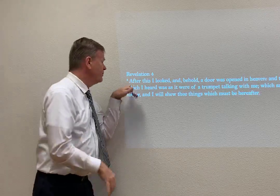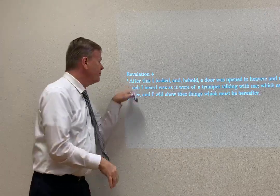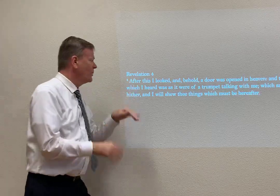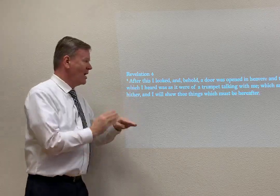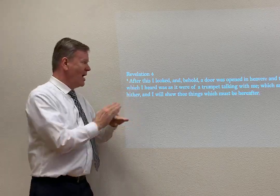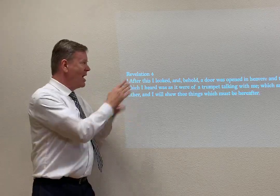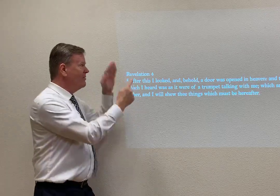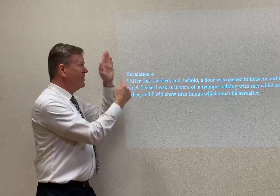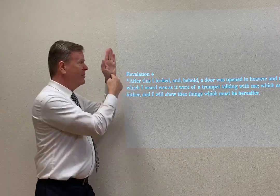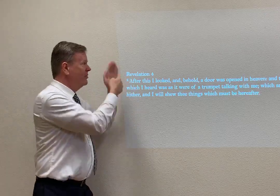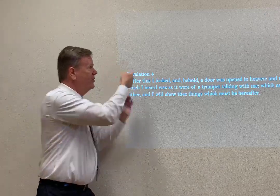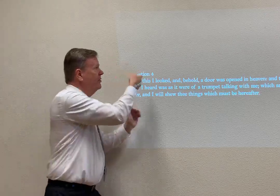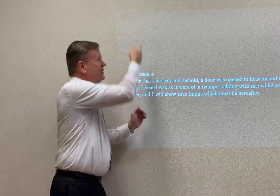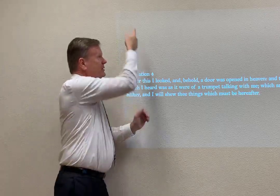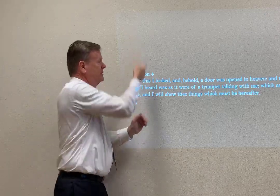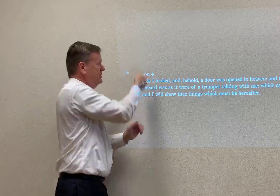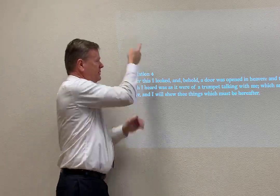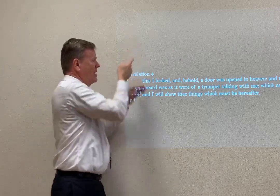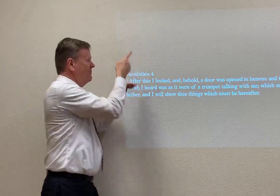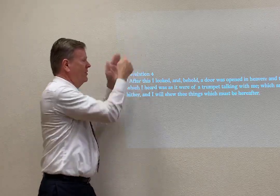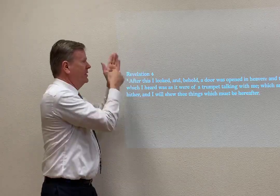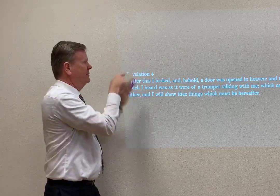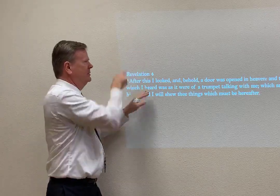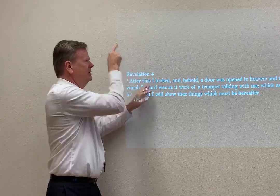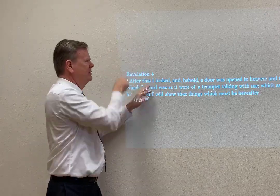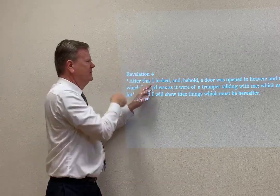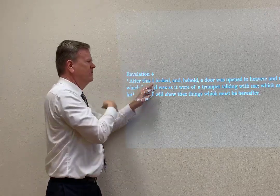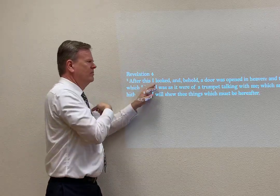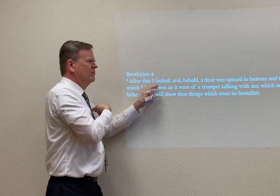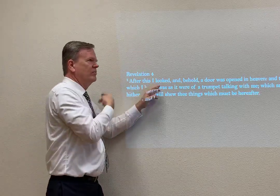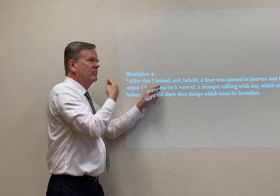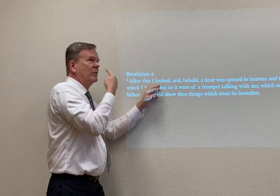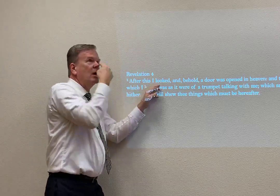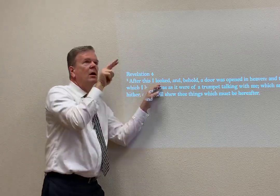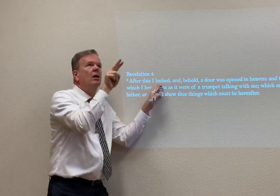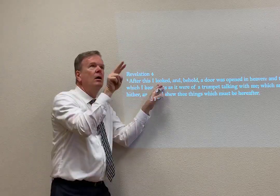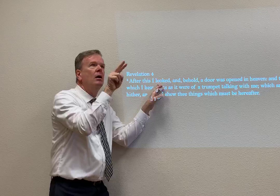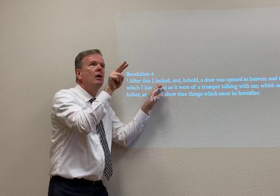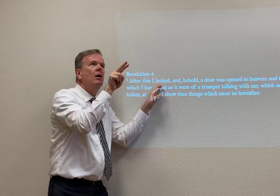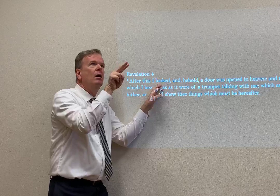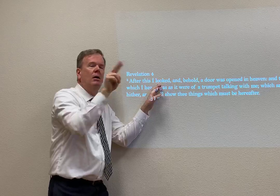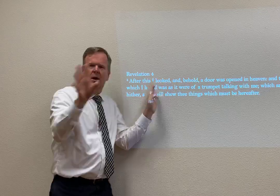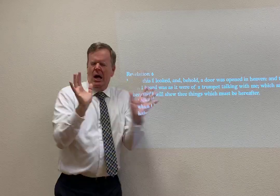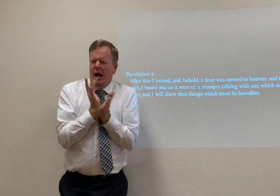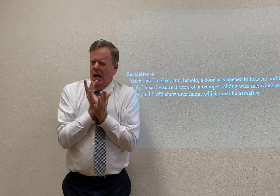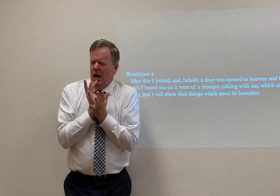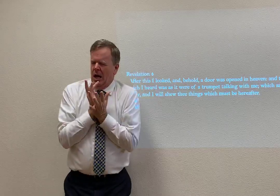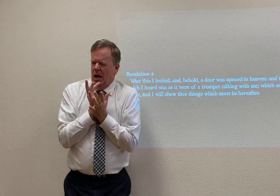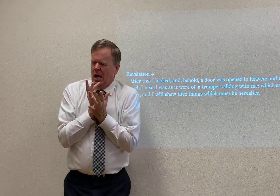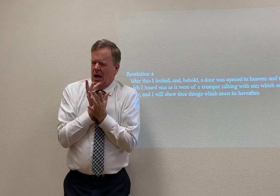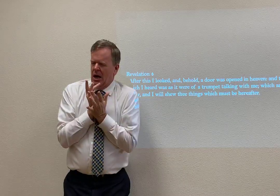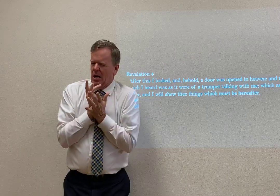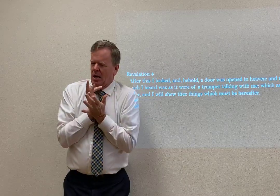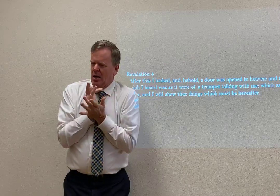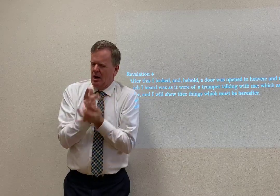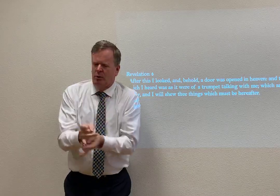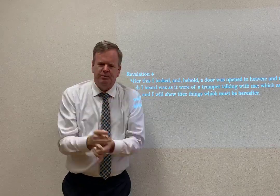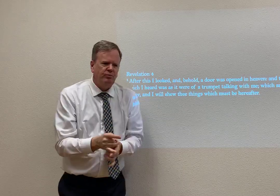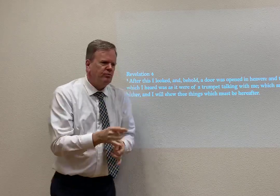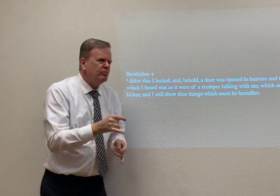those churches aren't referred to again, which obviously points to a rapture. So let's go ahead and look here at Revelation chapter 4. After this, after speaking of the seven churches,